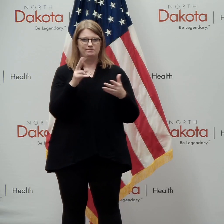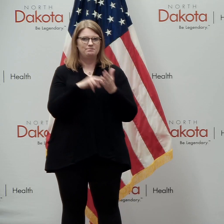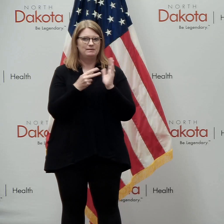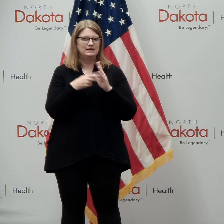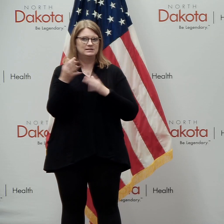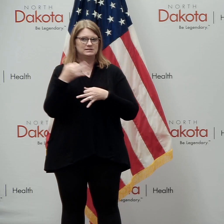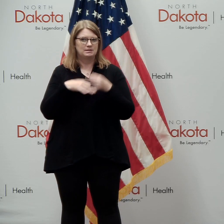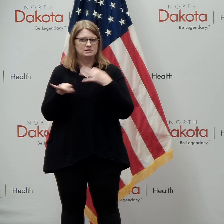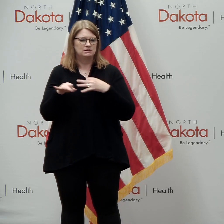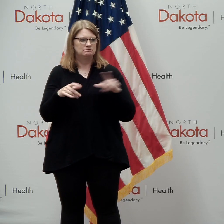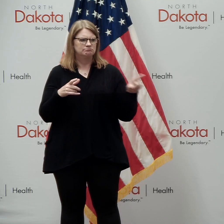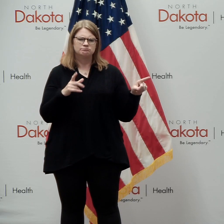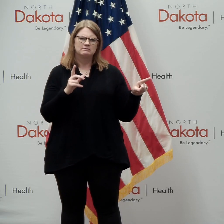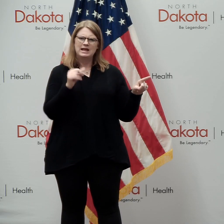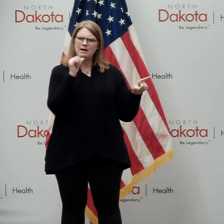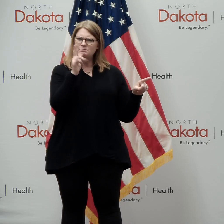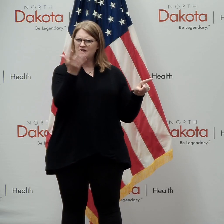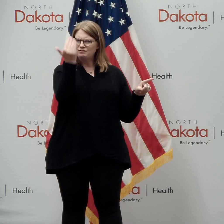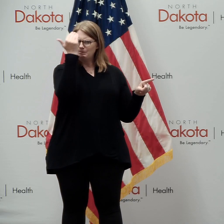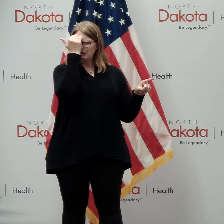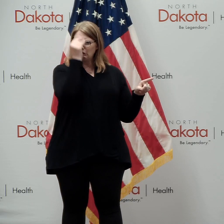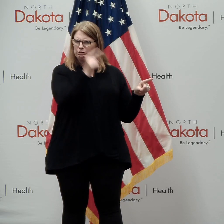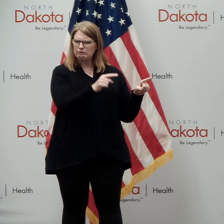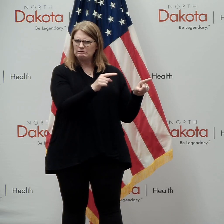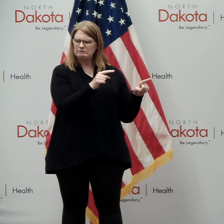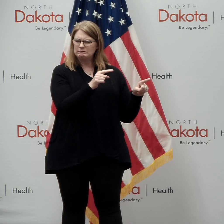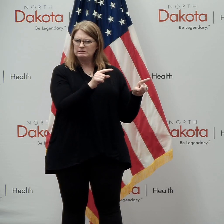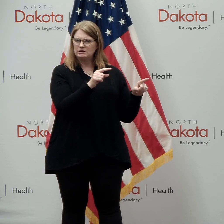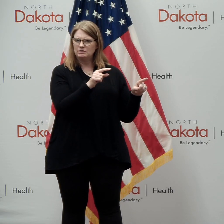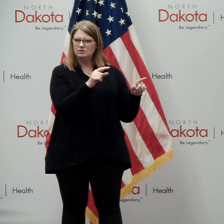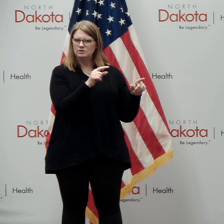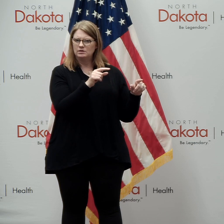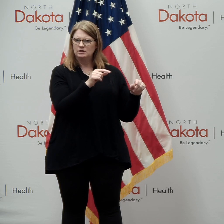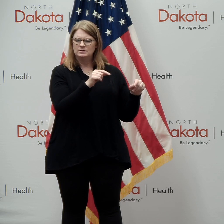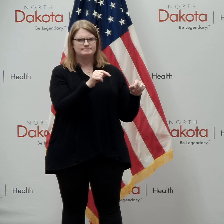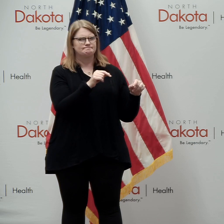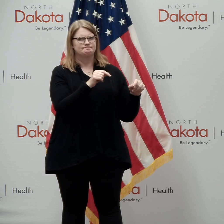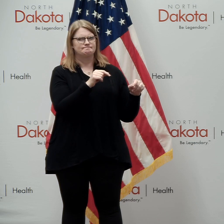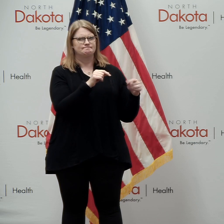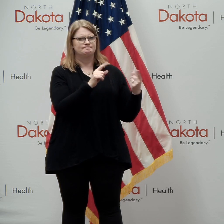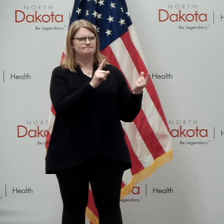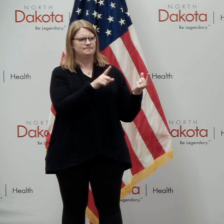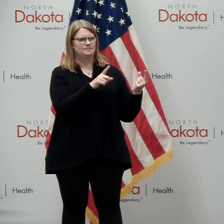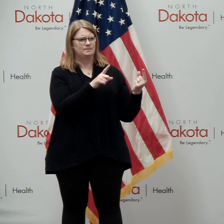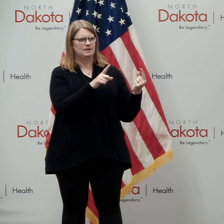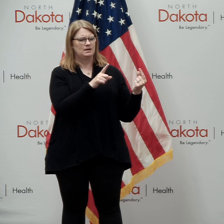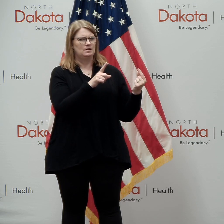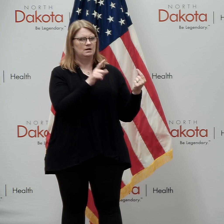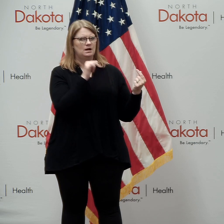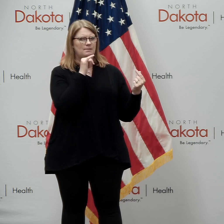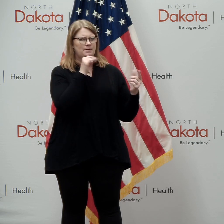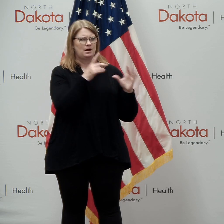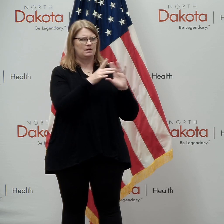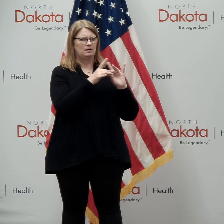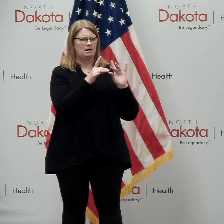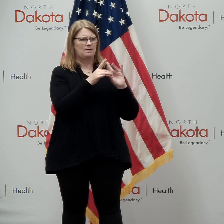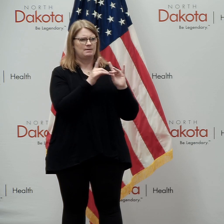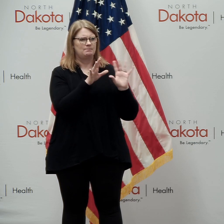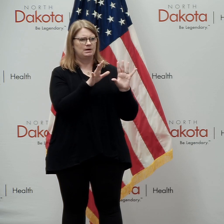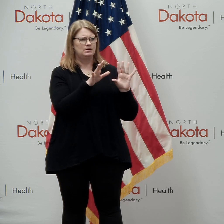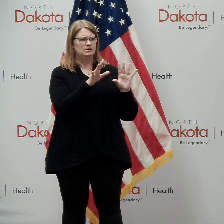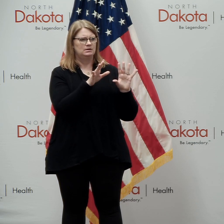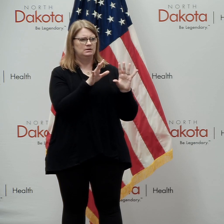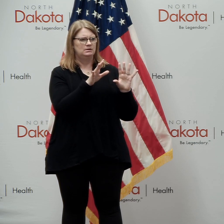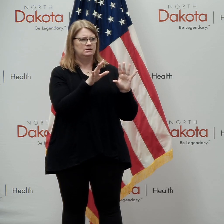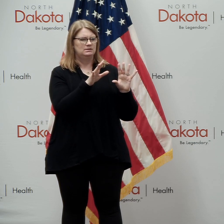Tom, I have to say I'm not familiar at all with this one, and so I won't speculate on it. But in